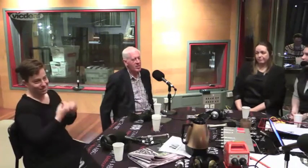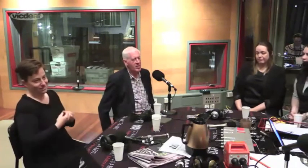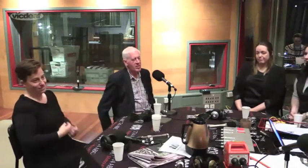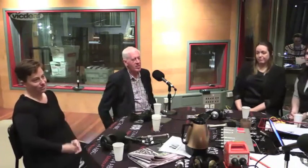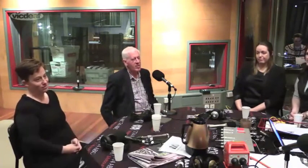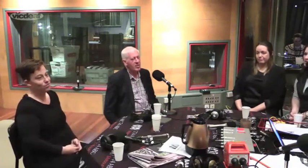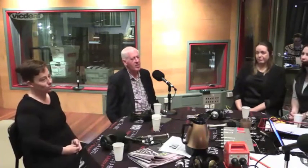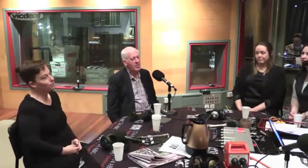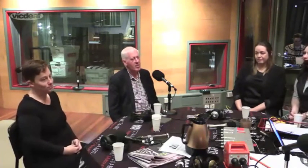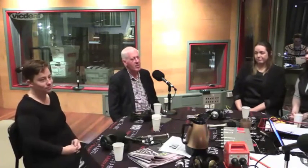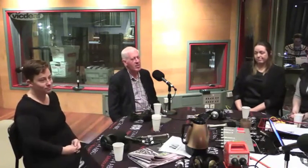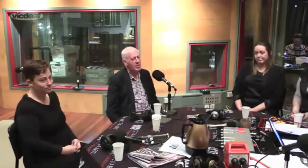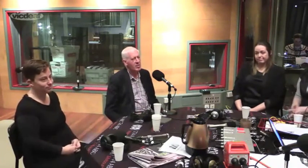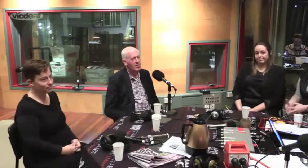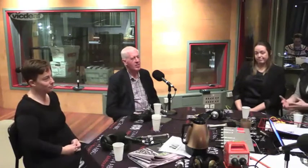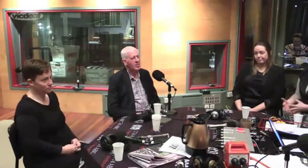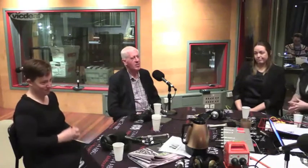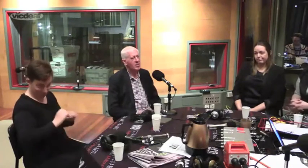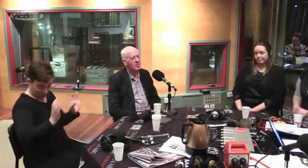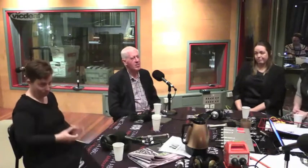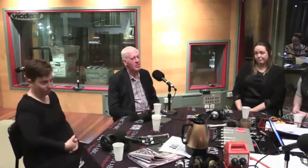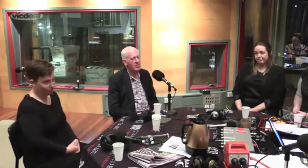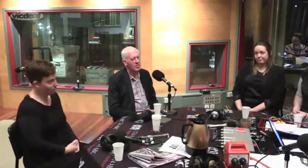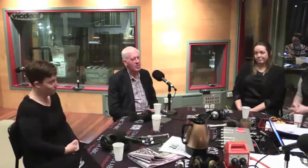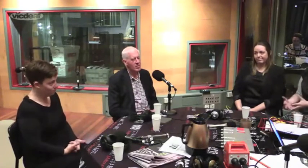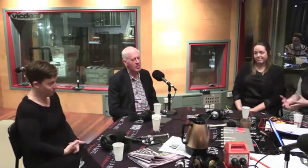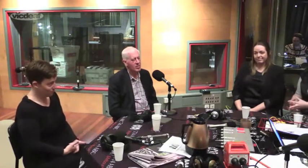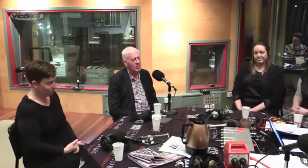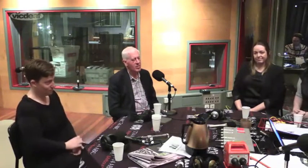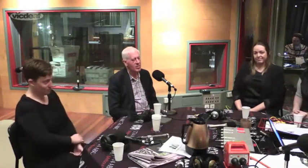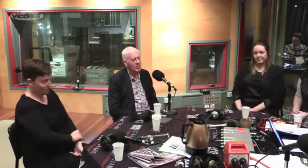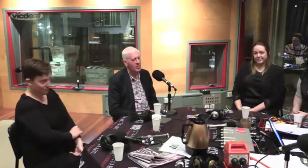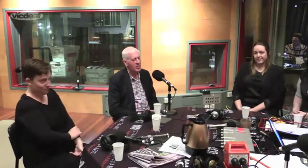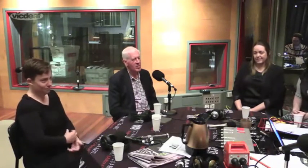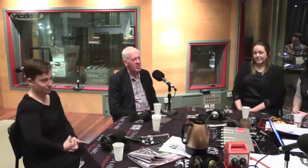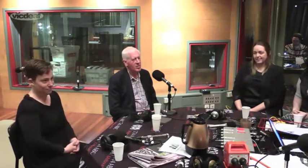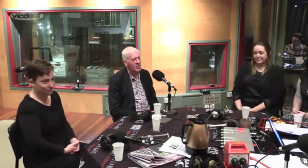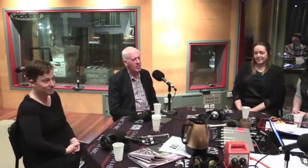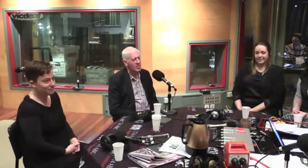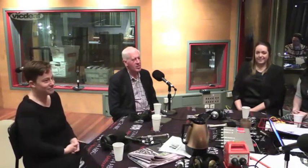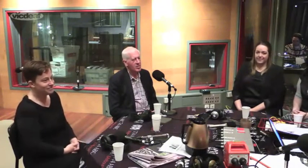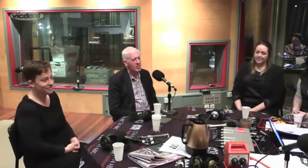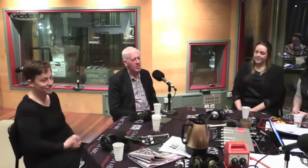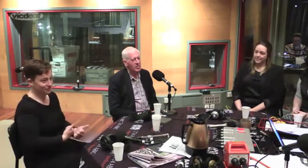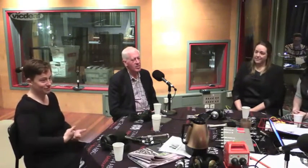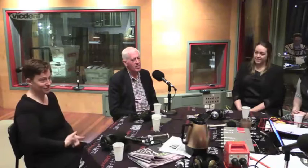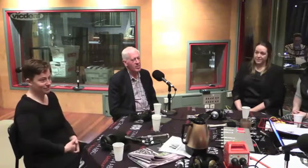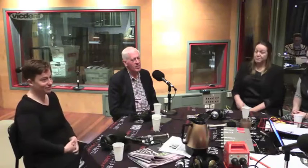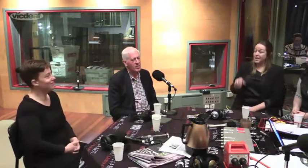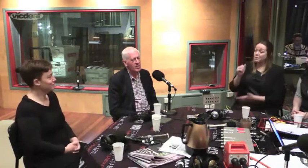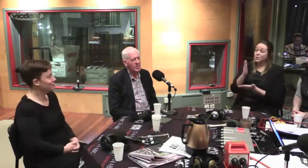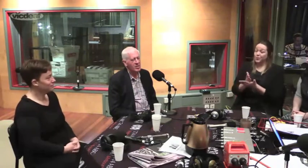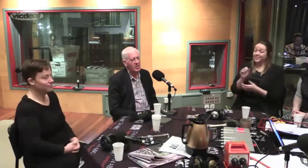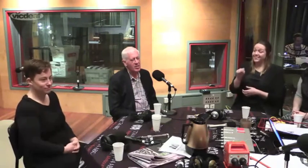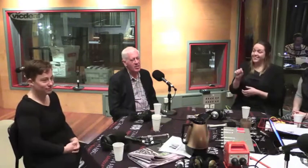deaf poetry, deaf experiences. And that's what we might say for someone who is culturally deaf. Does that sort of give you a bit of an idea?